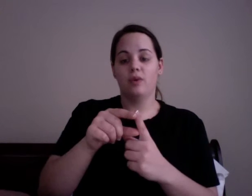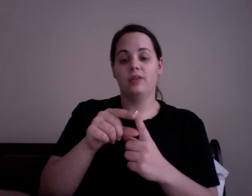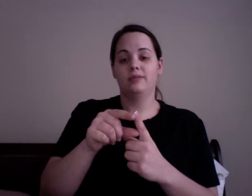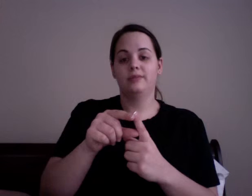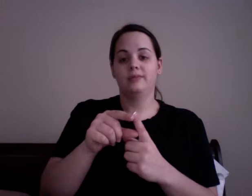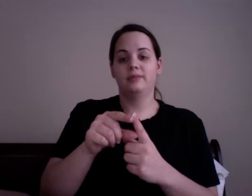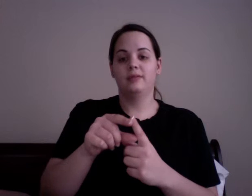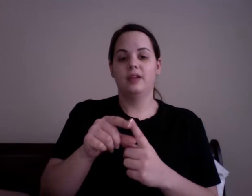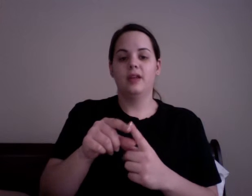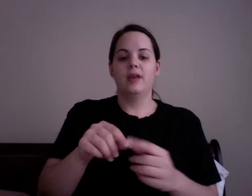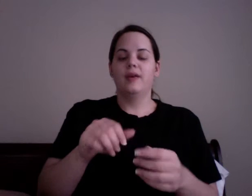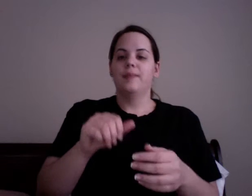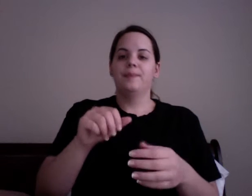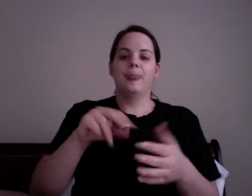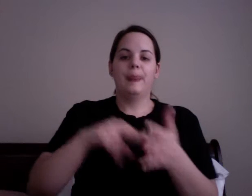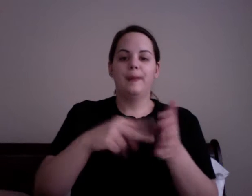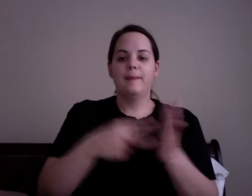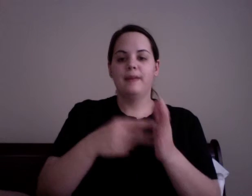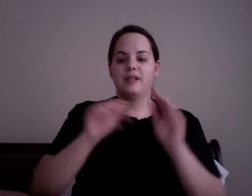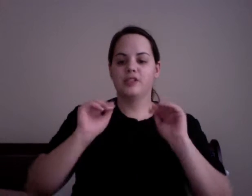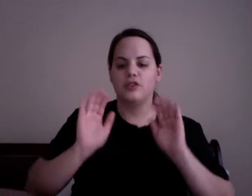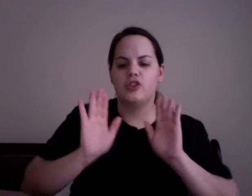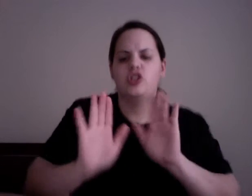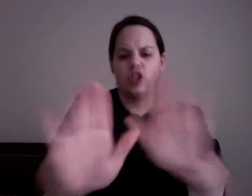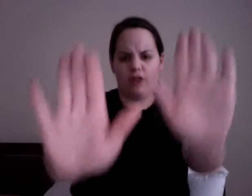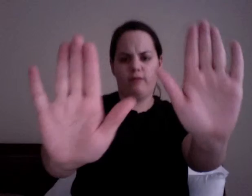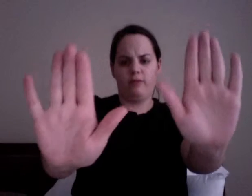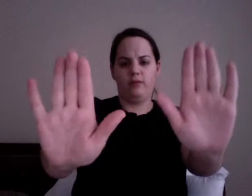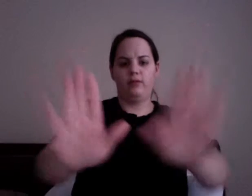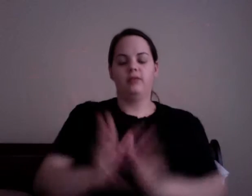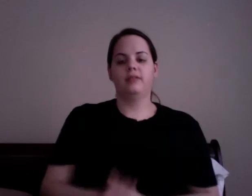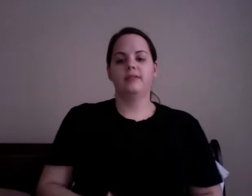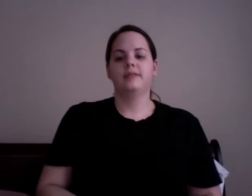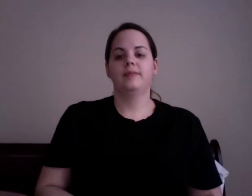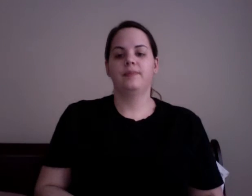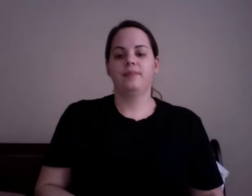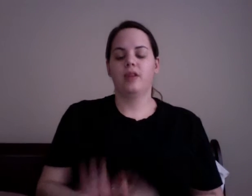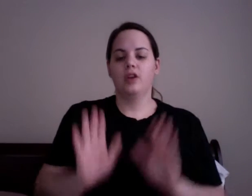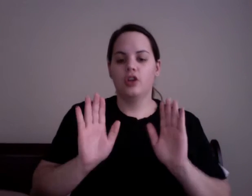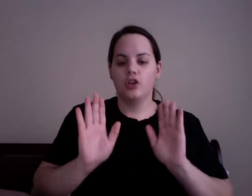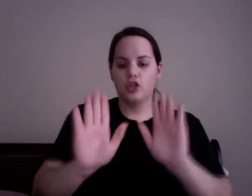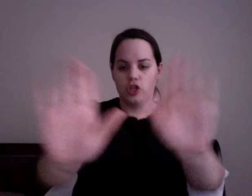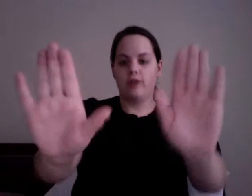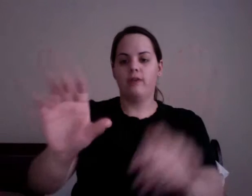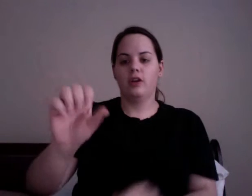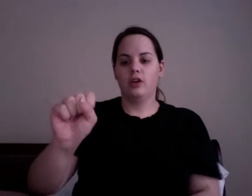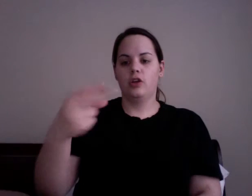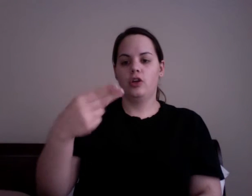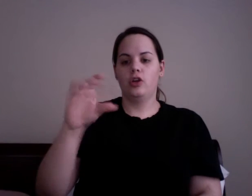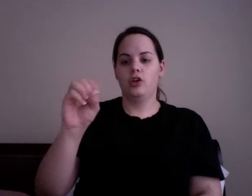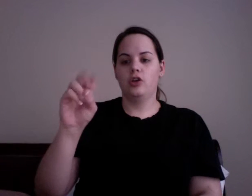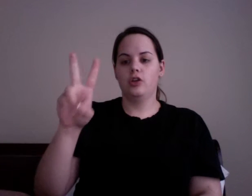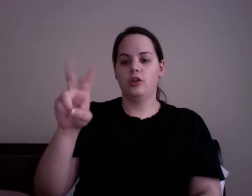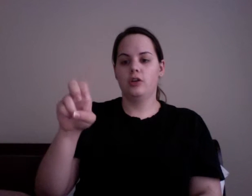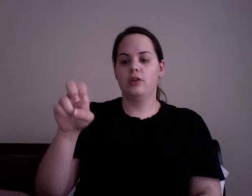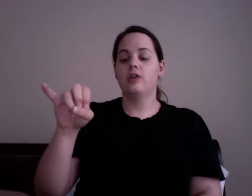to shove something through. You see how the giant in the picture is sort of shoving his head through the window? The author's using a more